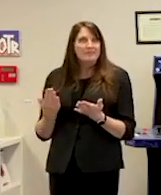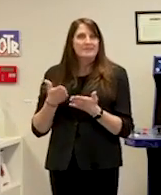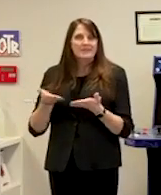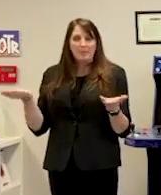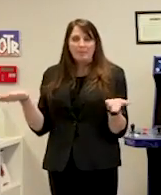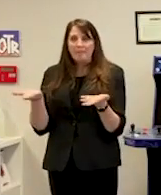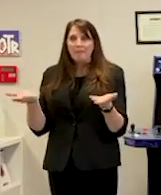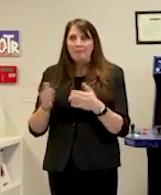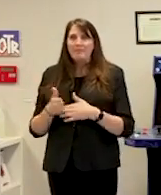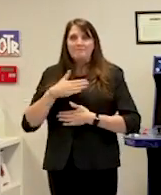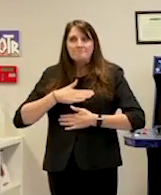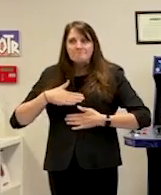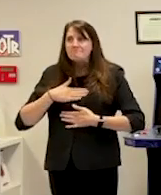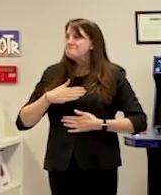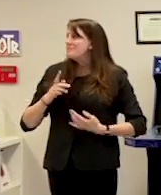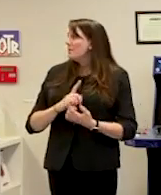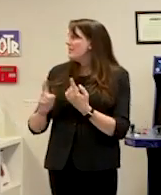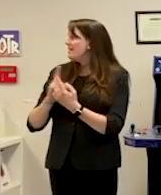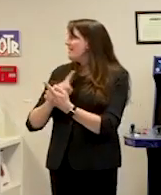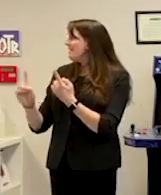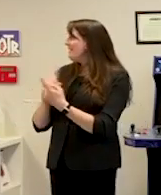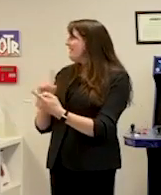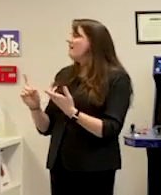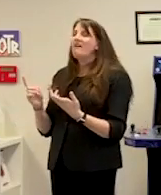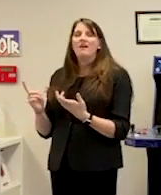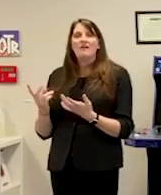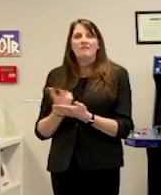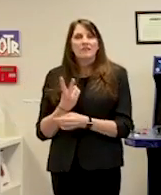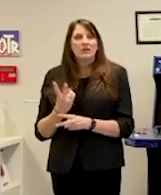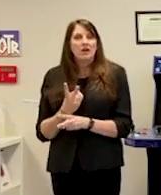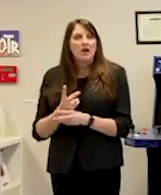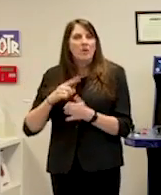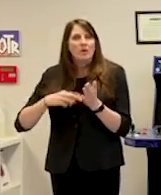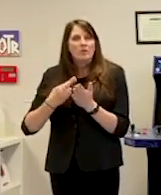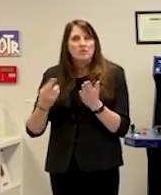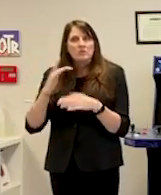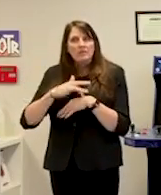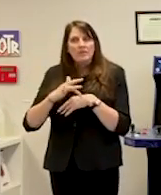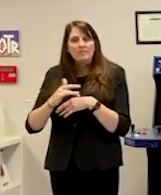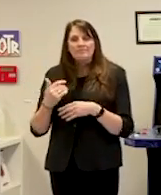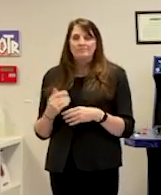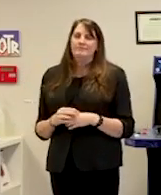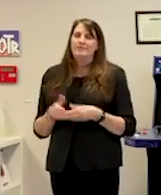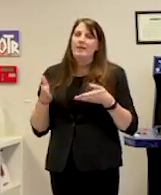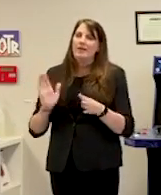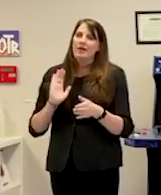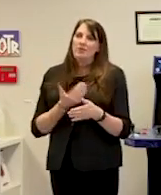and get to know these resources and let us help them be successful.